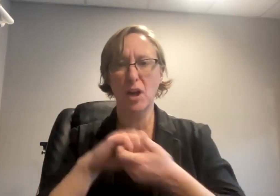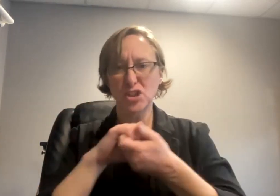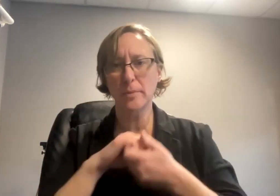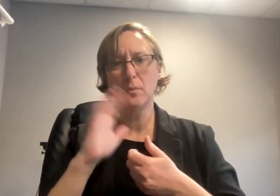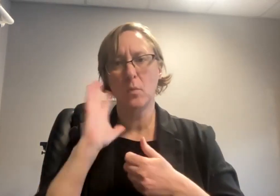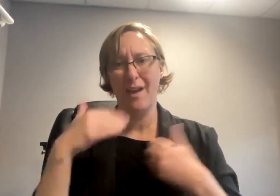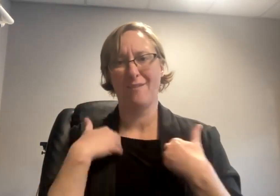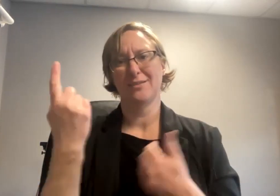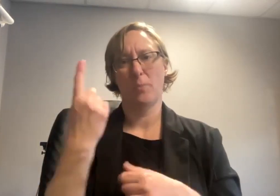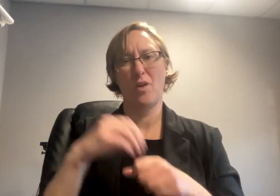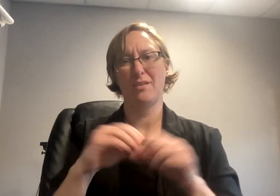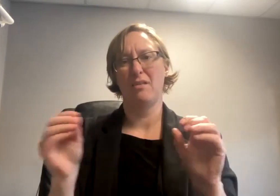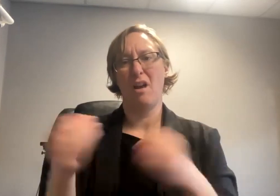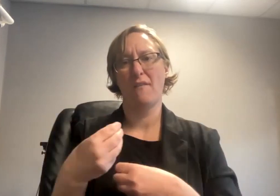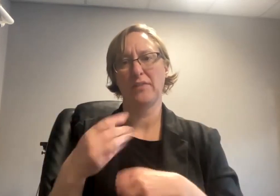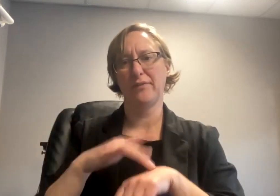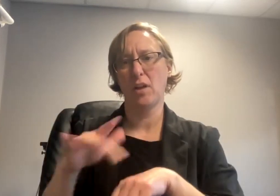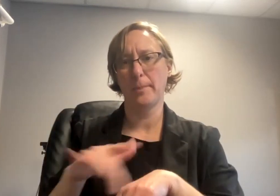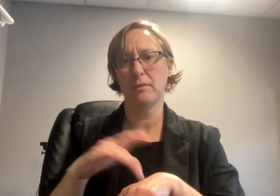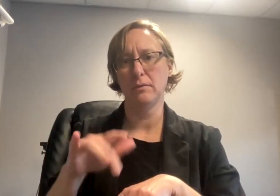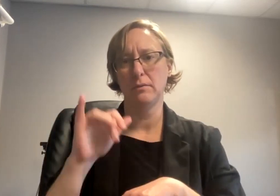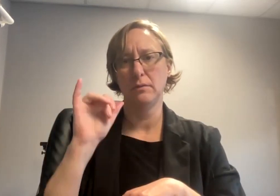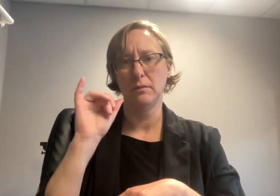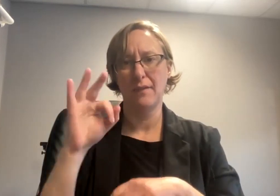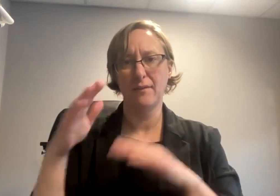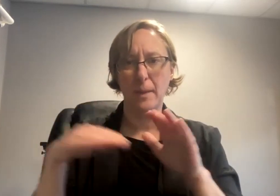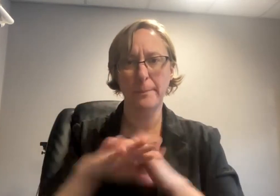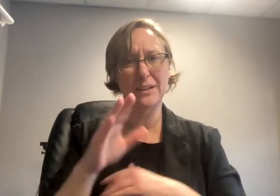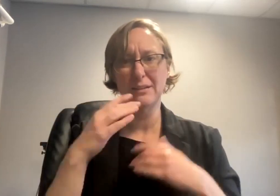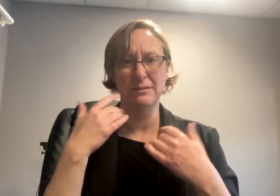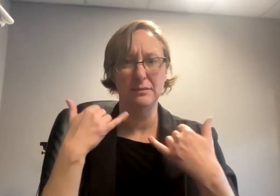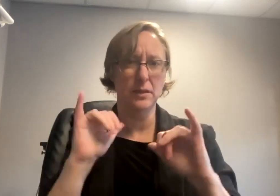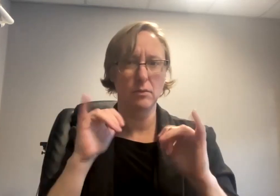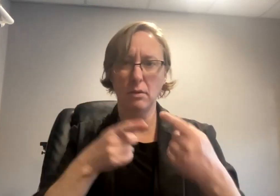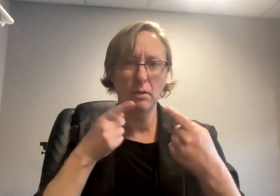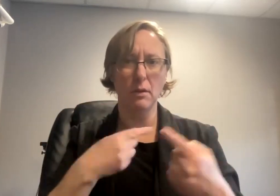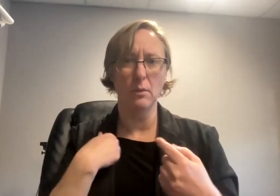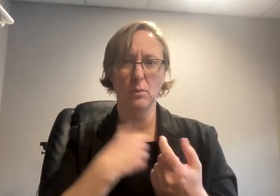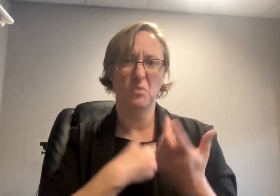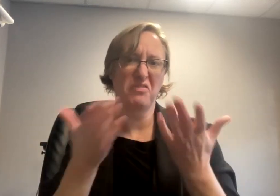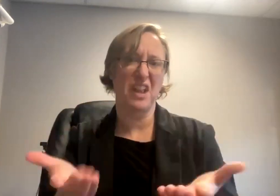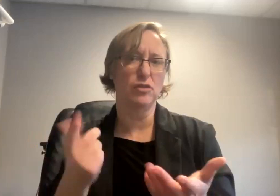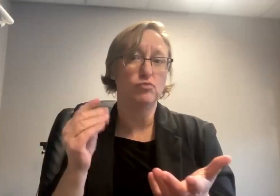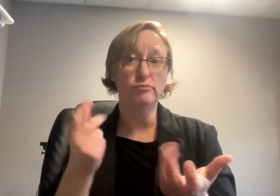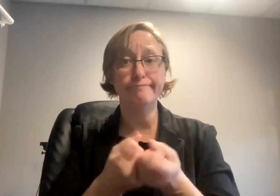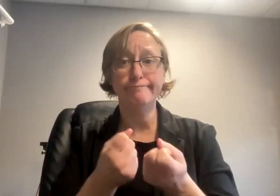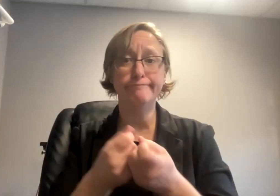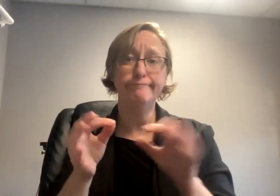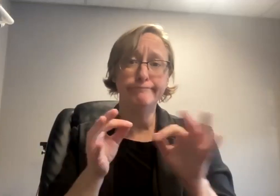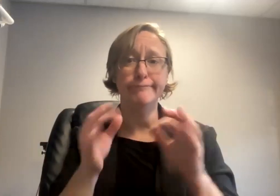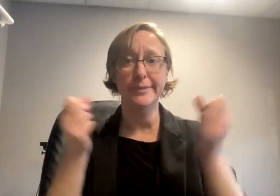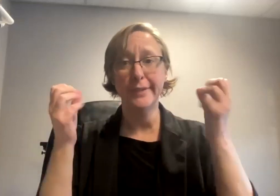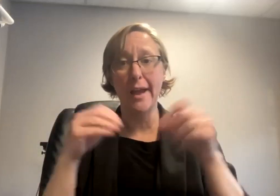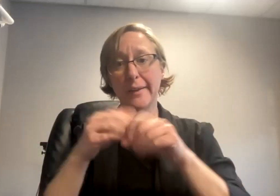centers all over the state bridges have someone in the office who's available. If someone comes in